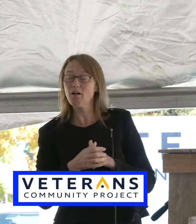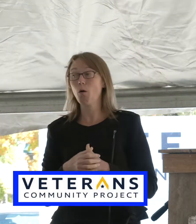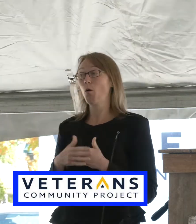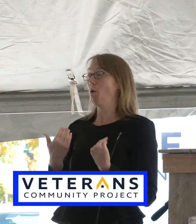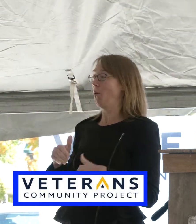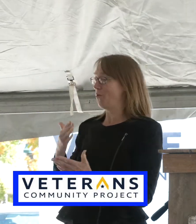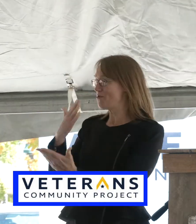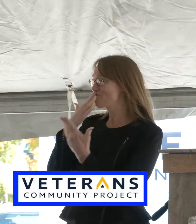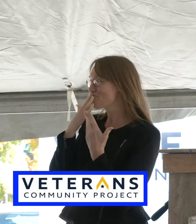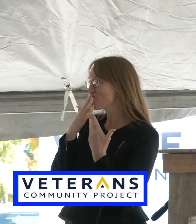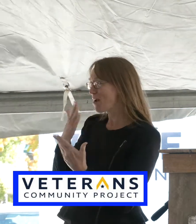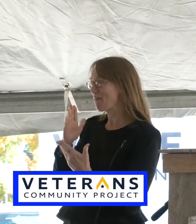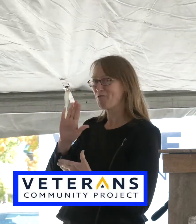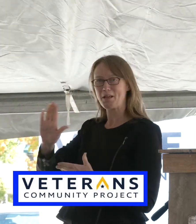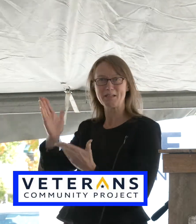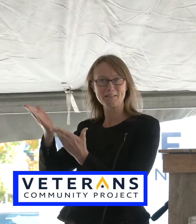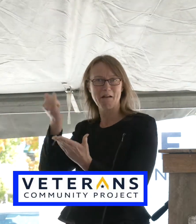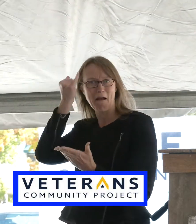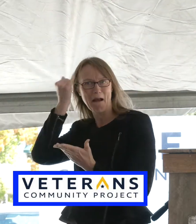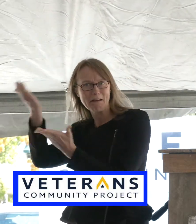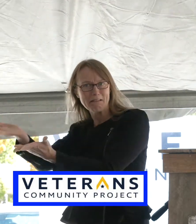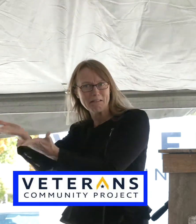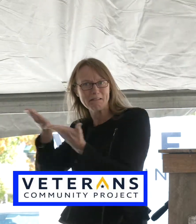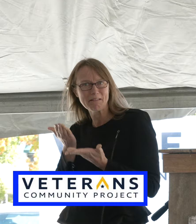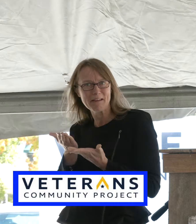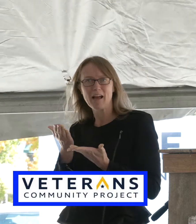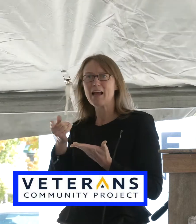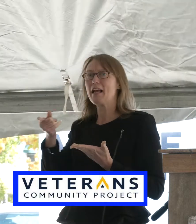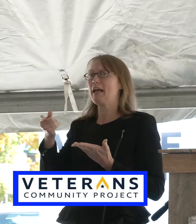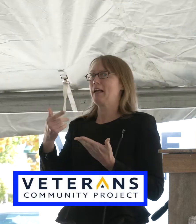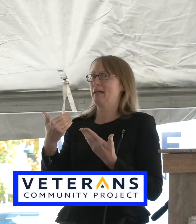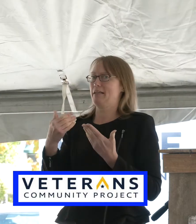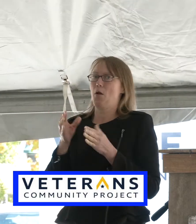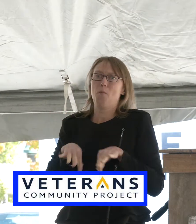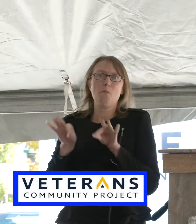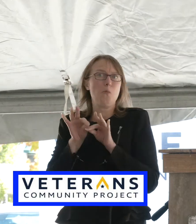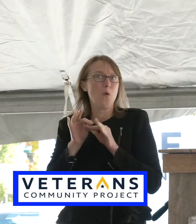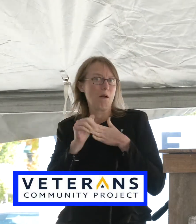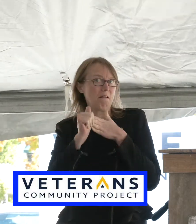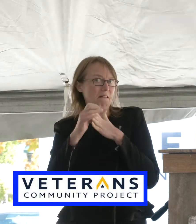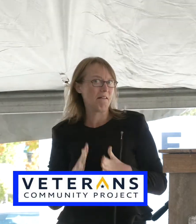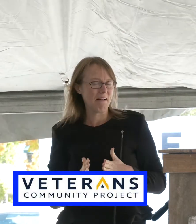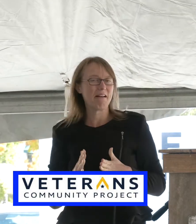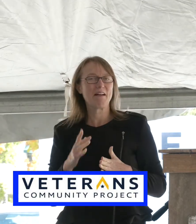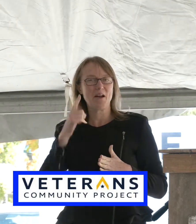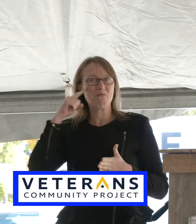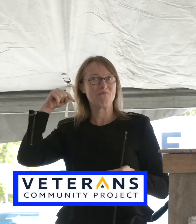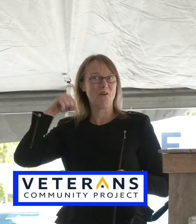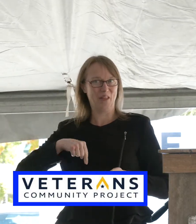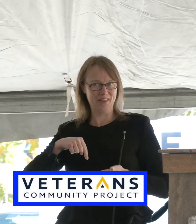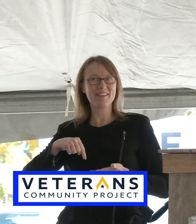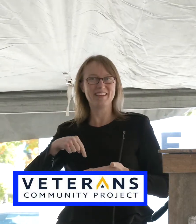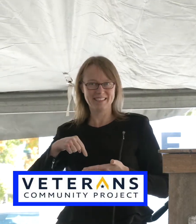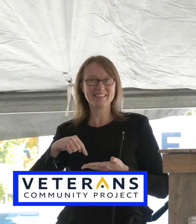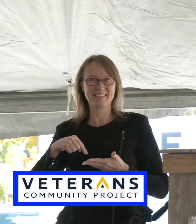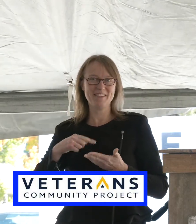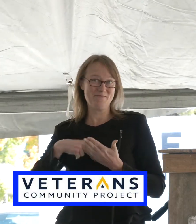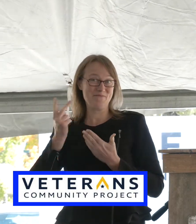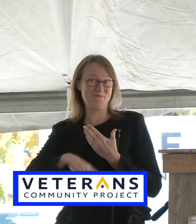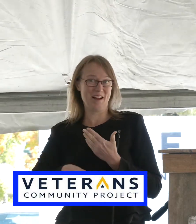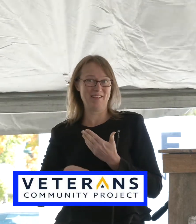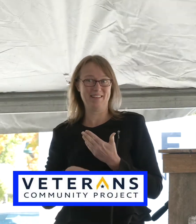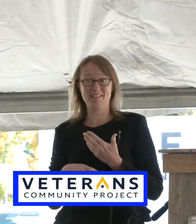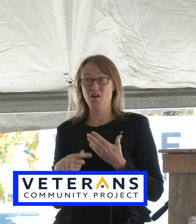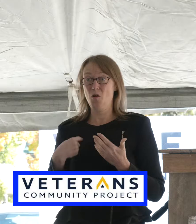has been an invaluable catalyst in this process. We would not be here were it not for him making this a priority.